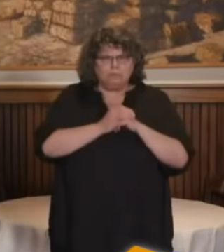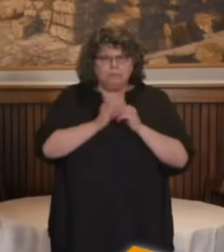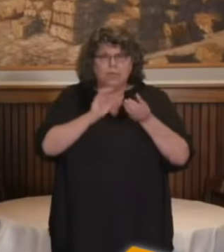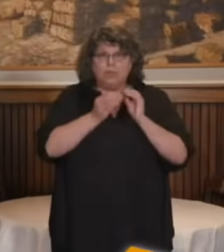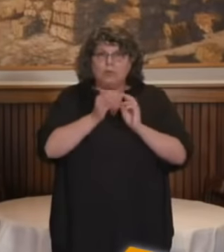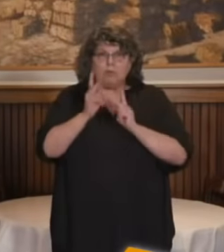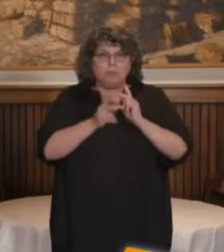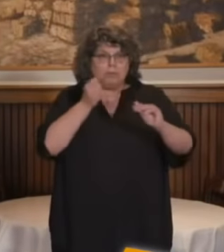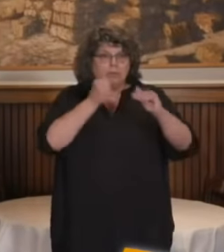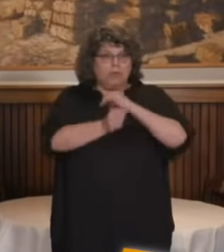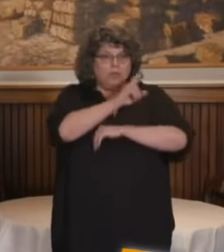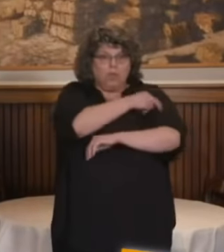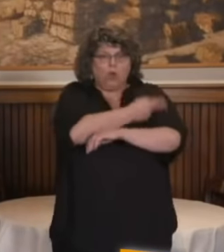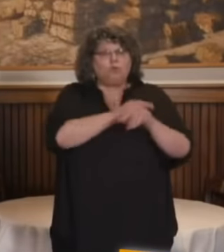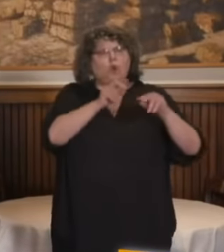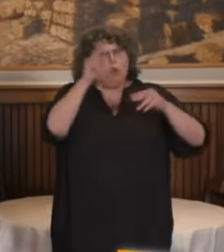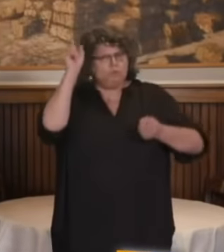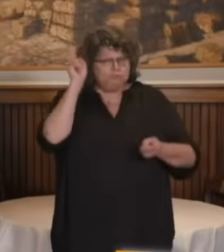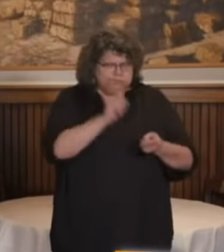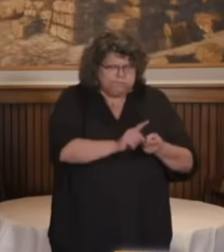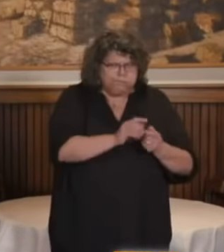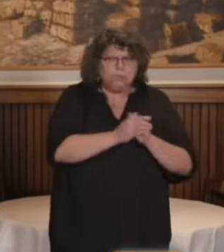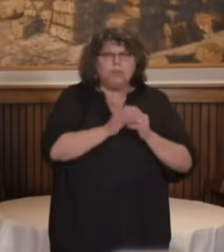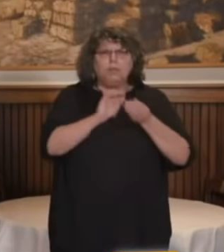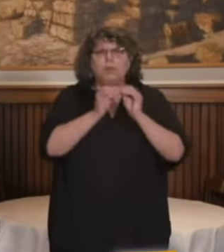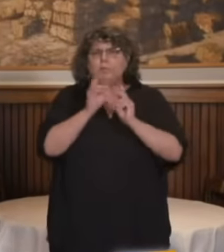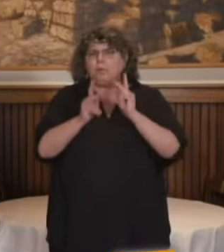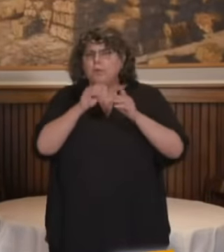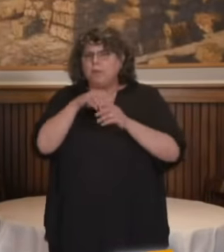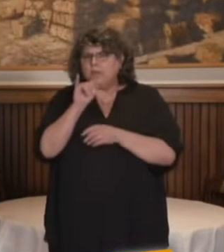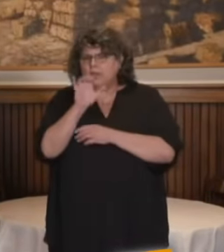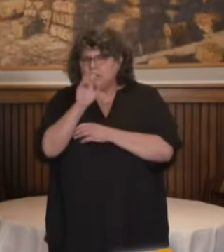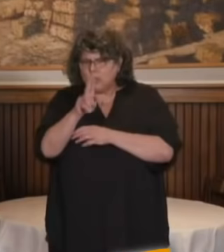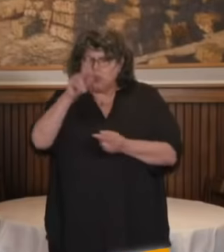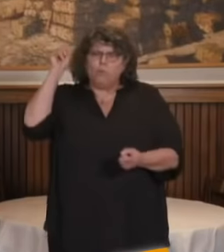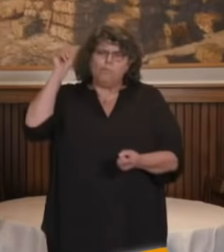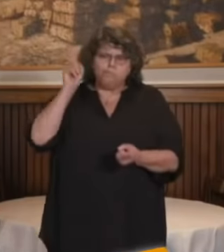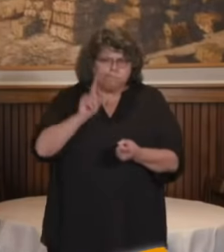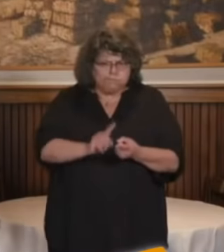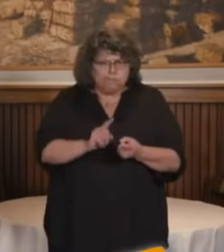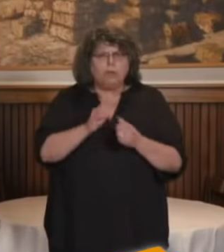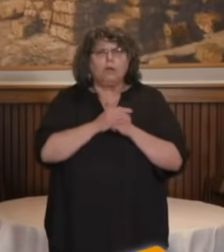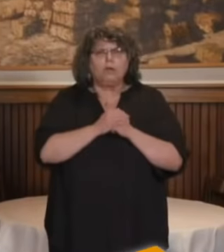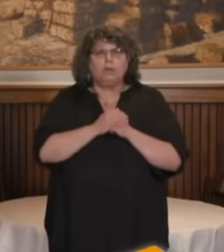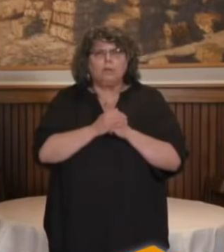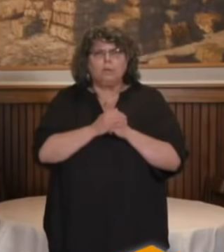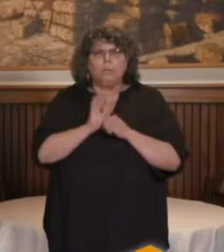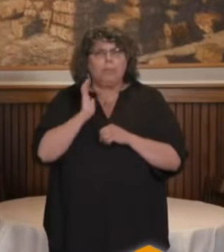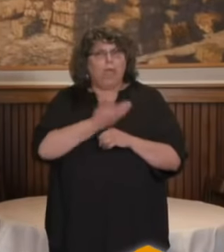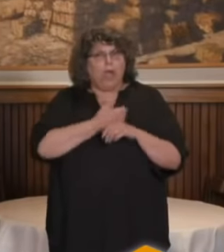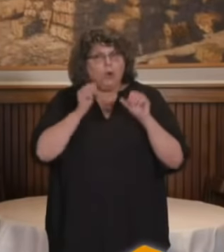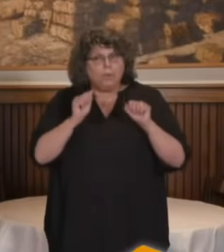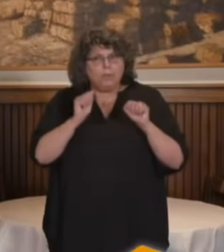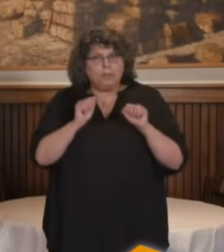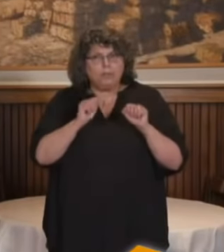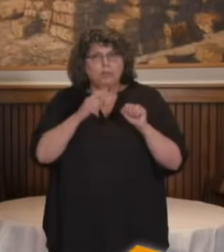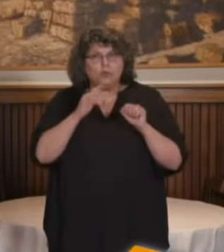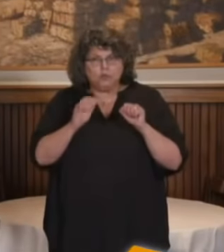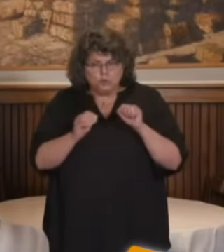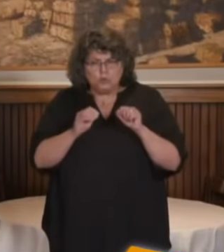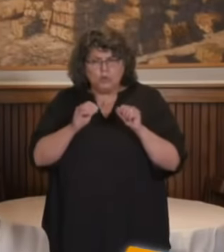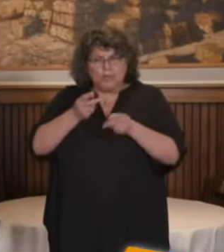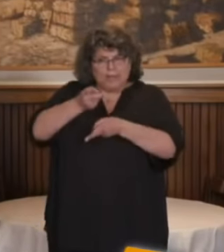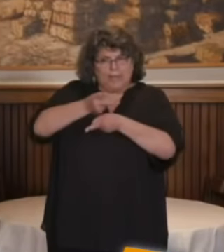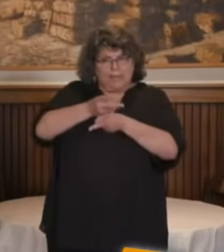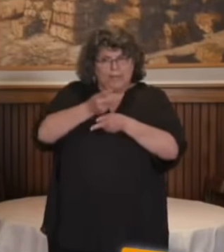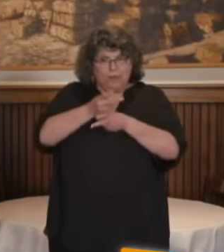of hospitalizations has decreased. The number of ICU patients has decreased. Our capacity to meet surge has